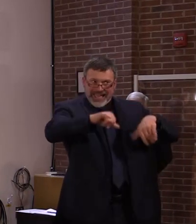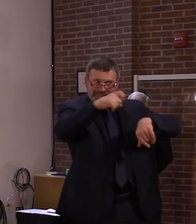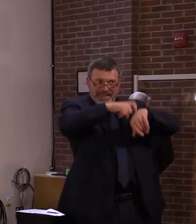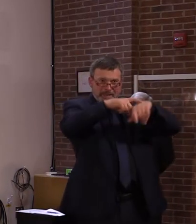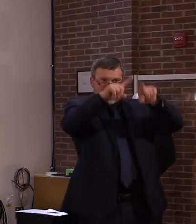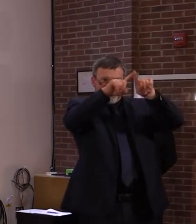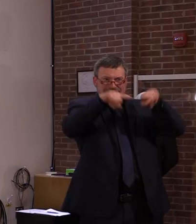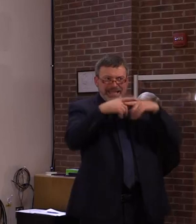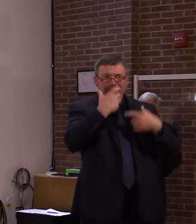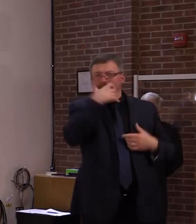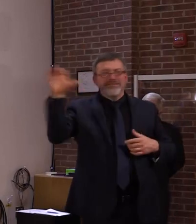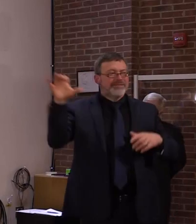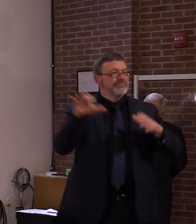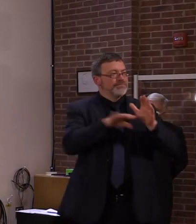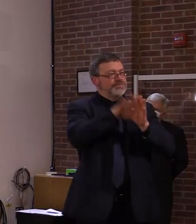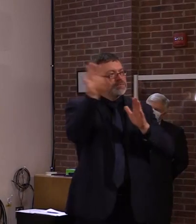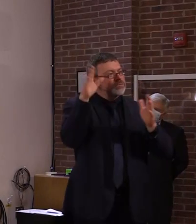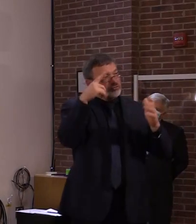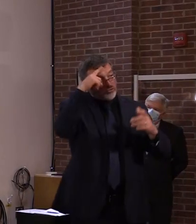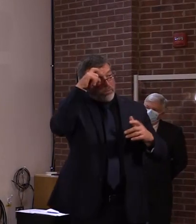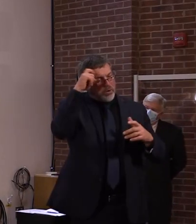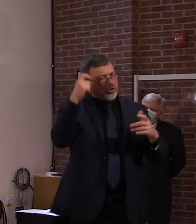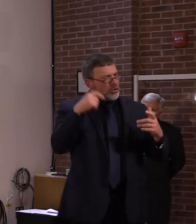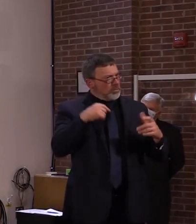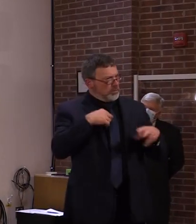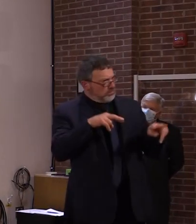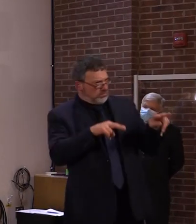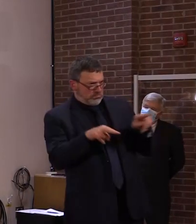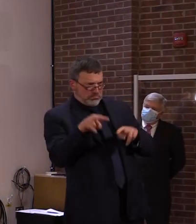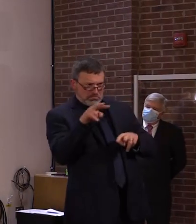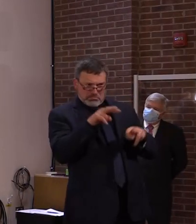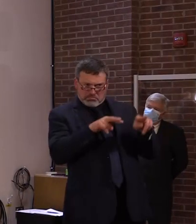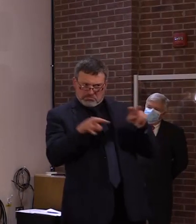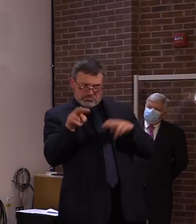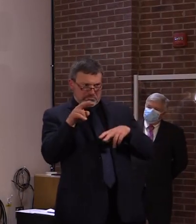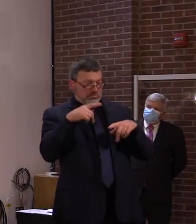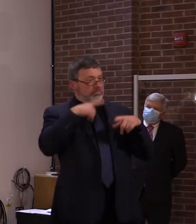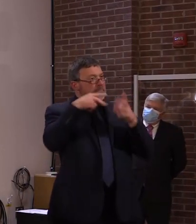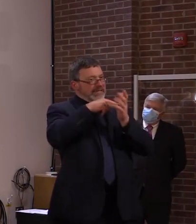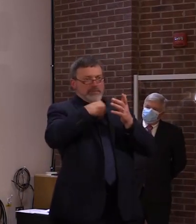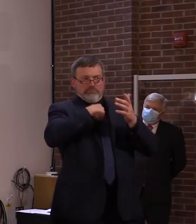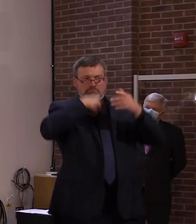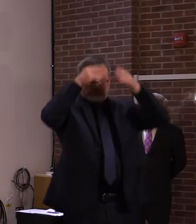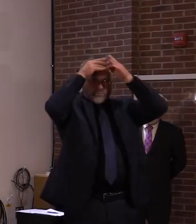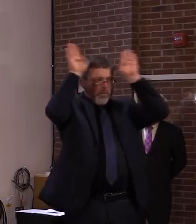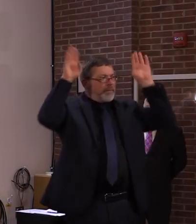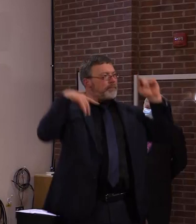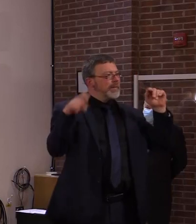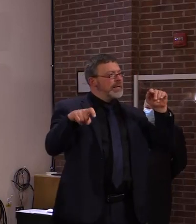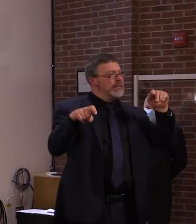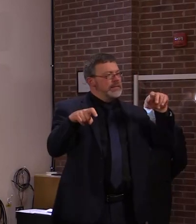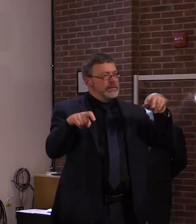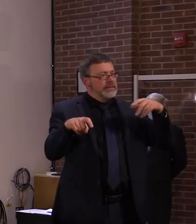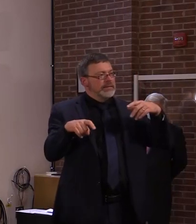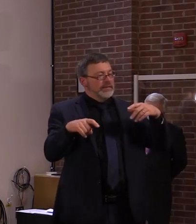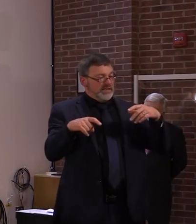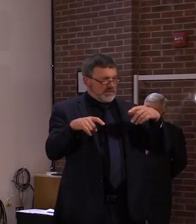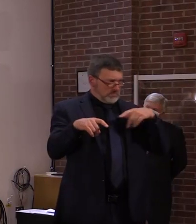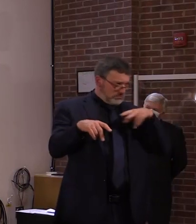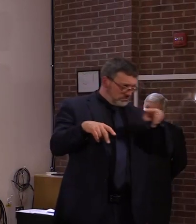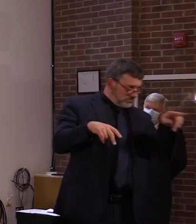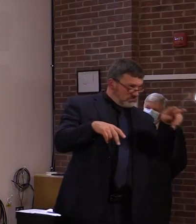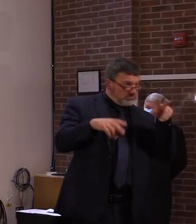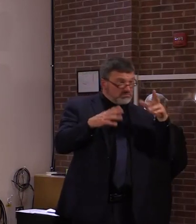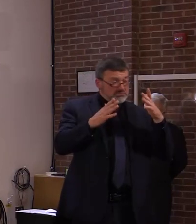that, from what I can see, there's been great variability in the success rate, if you will, of the